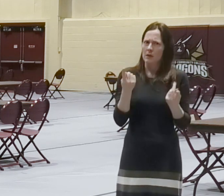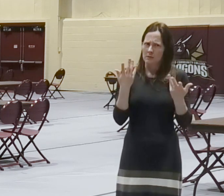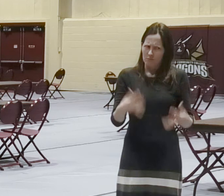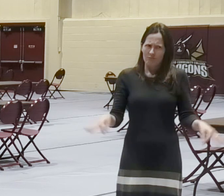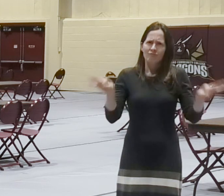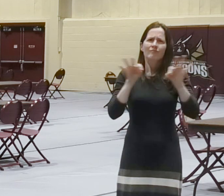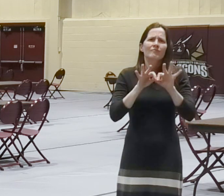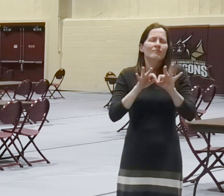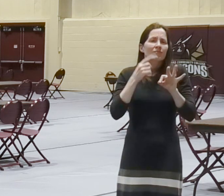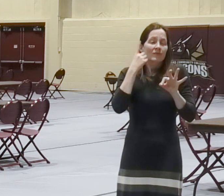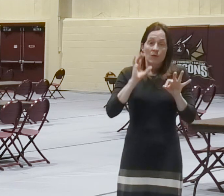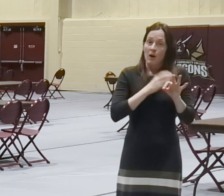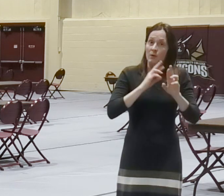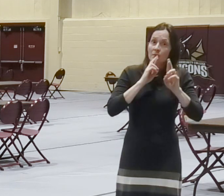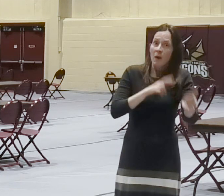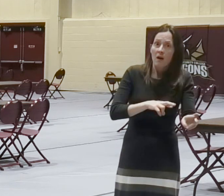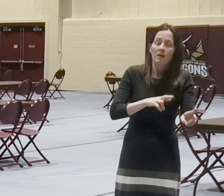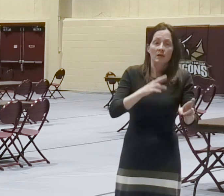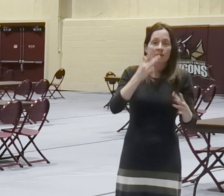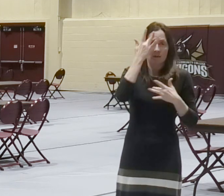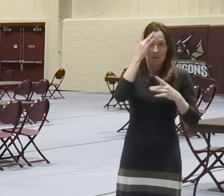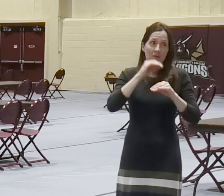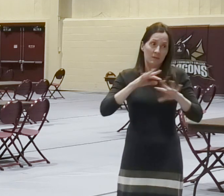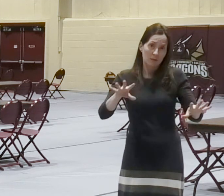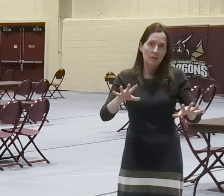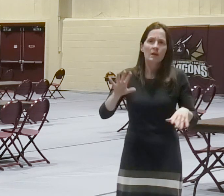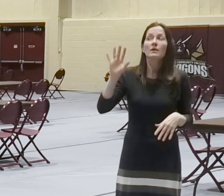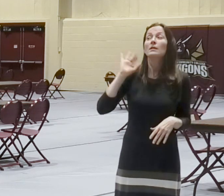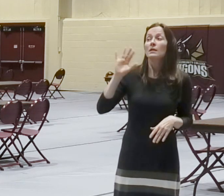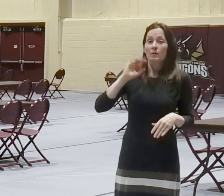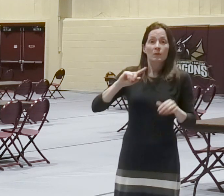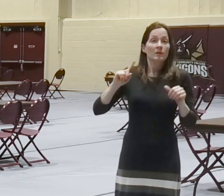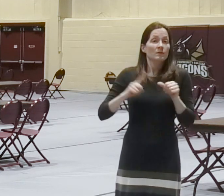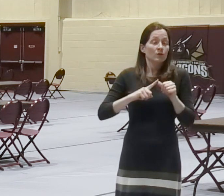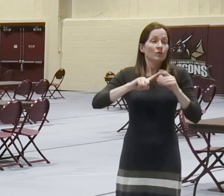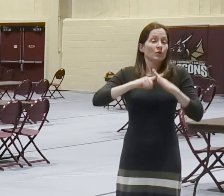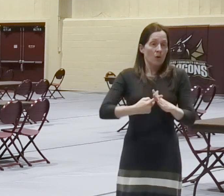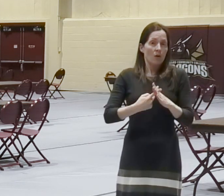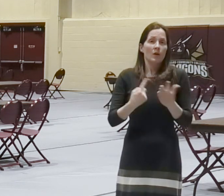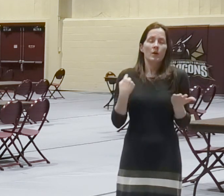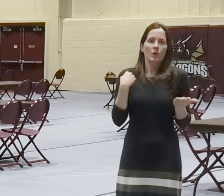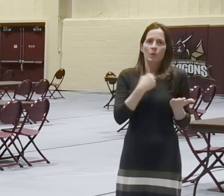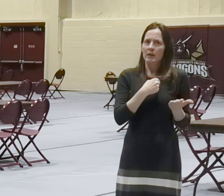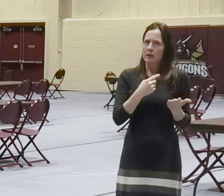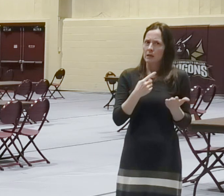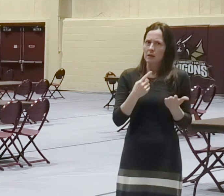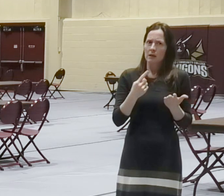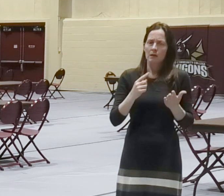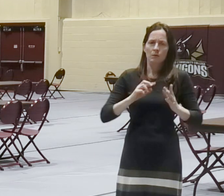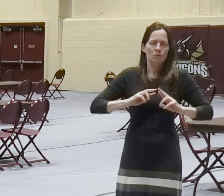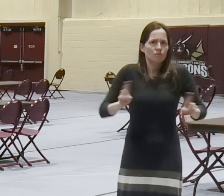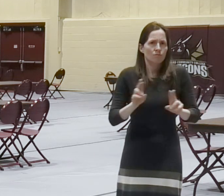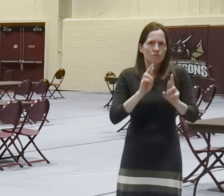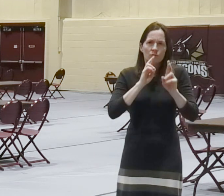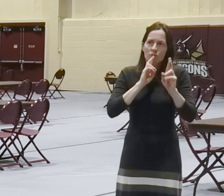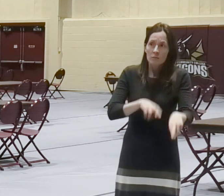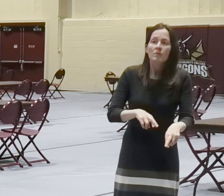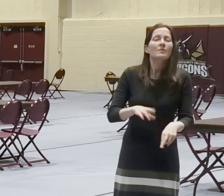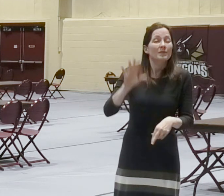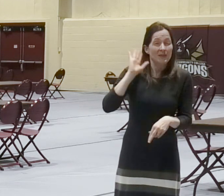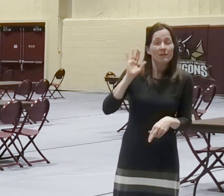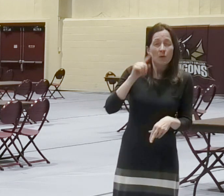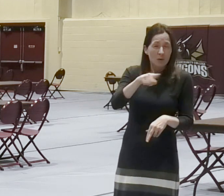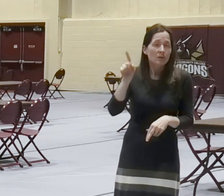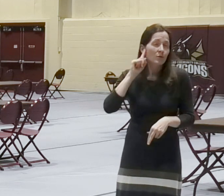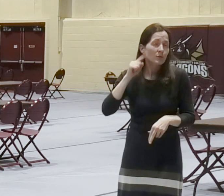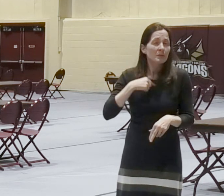pandemic. From the onset, we have been in a response mode, and you have previously heard me speak about our rapid response teams,